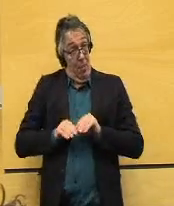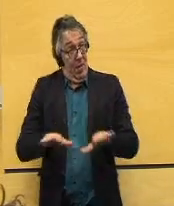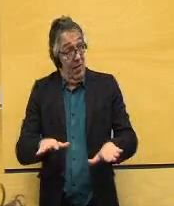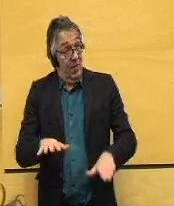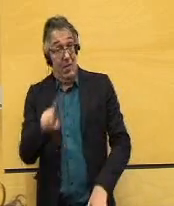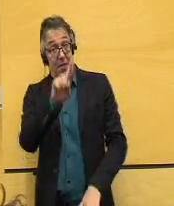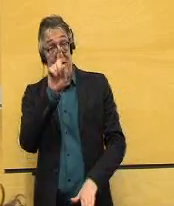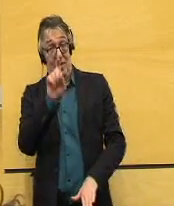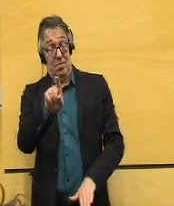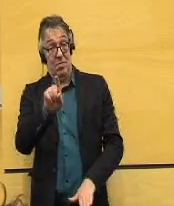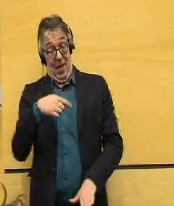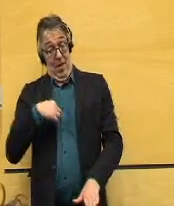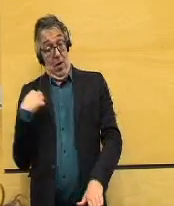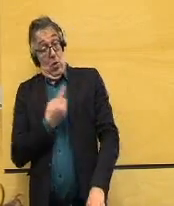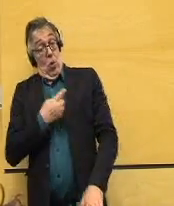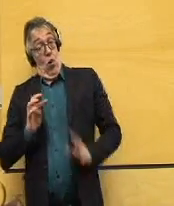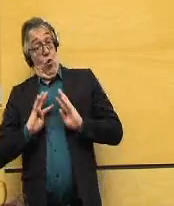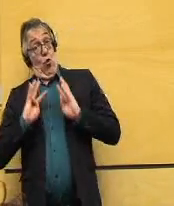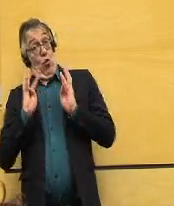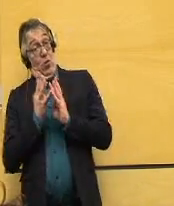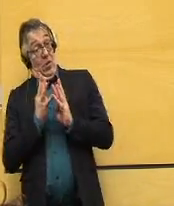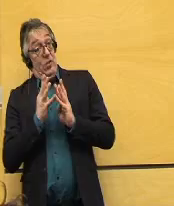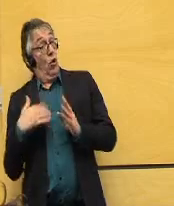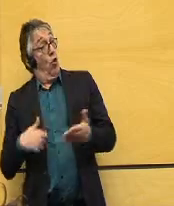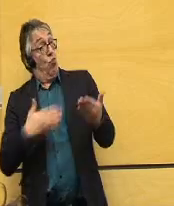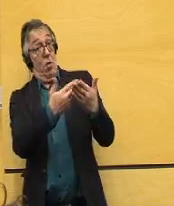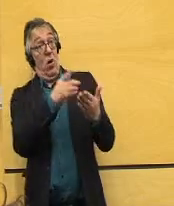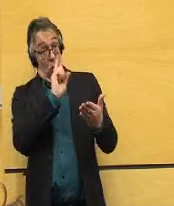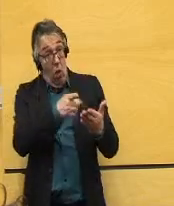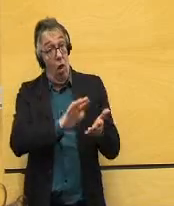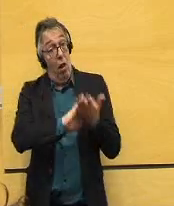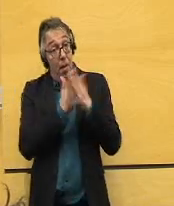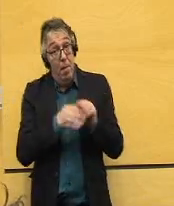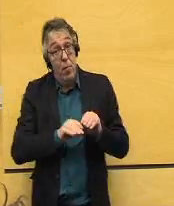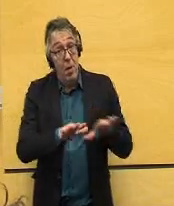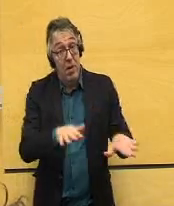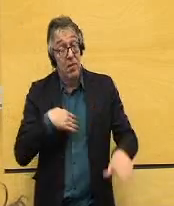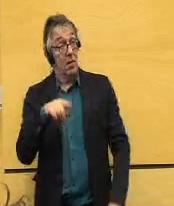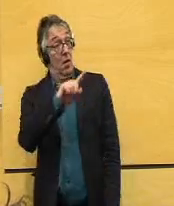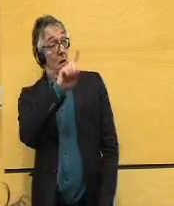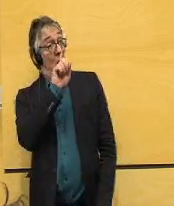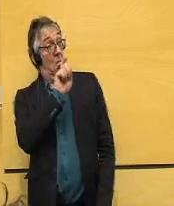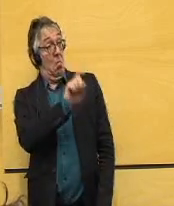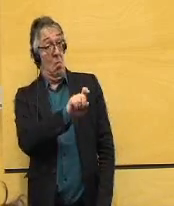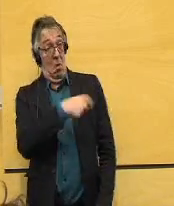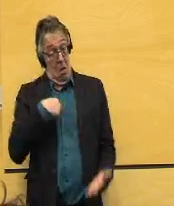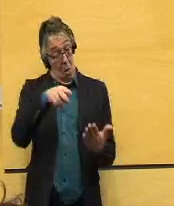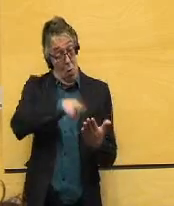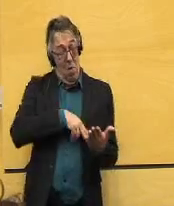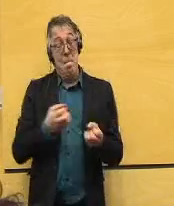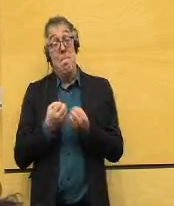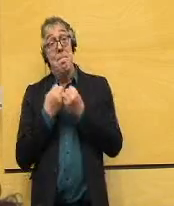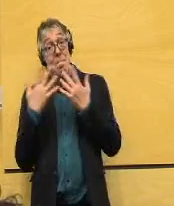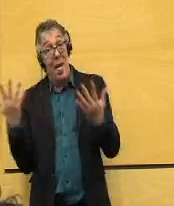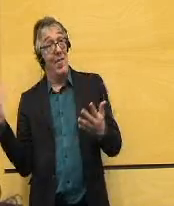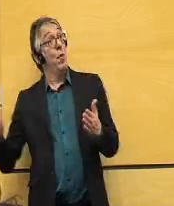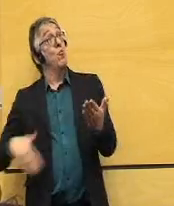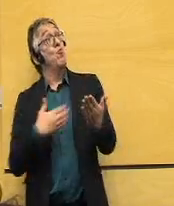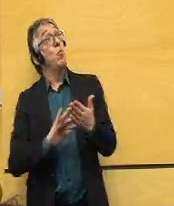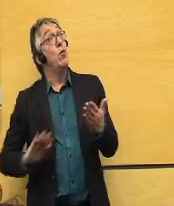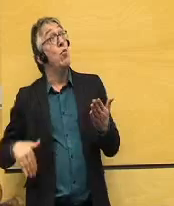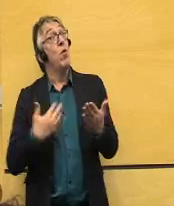me. I have made many recommendations but do not see how they are implemented. Having asked